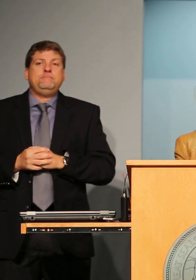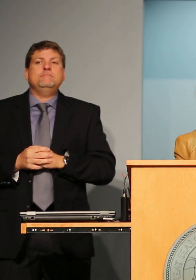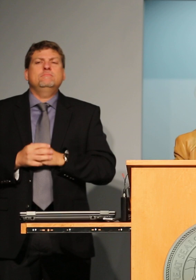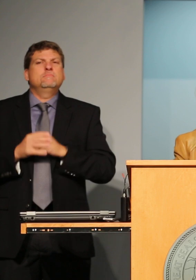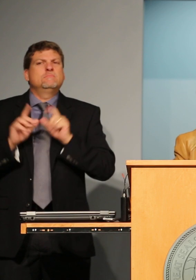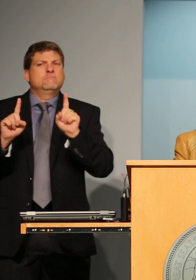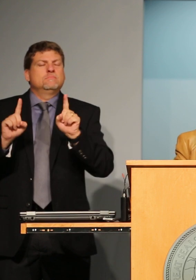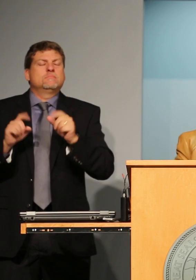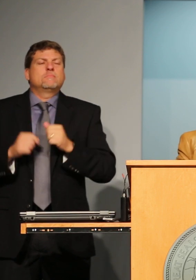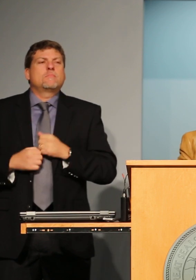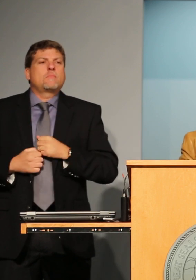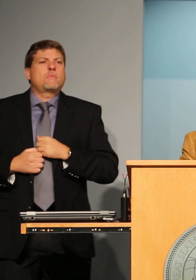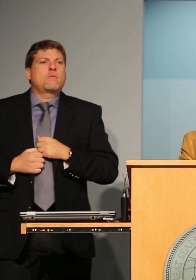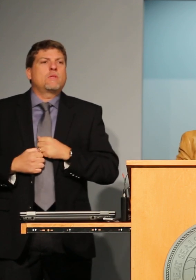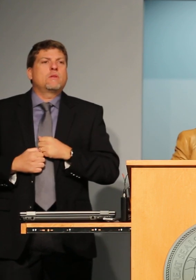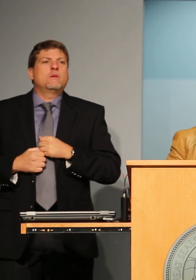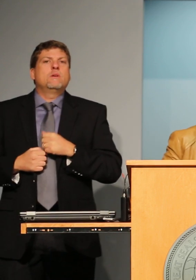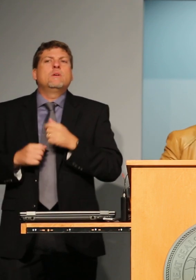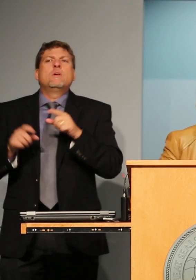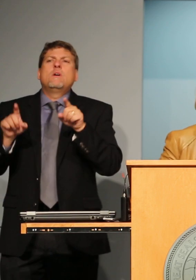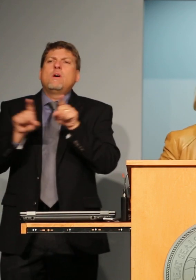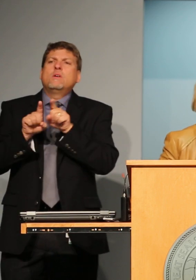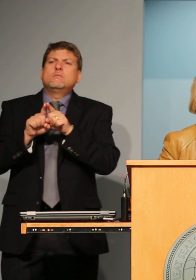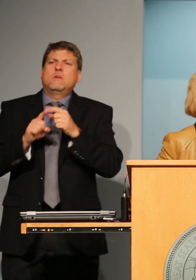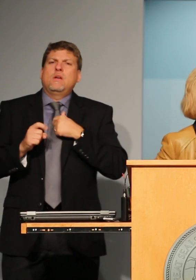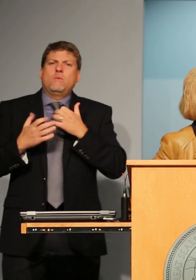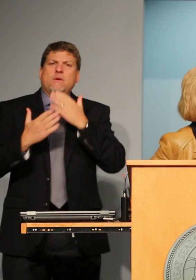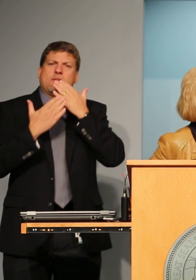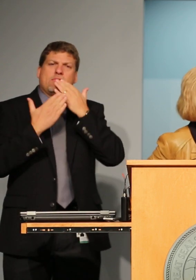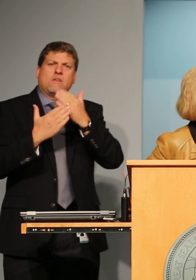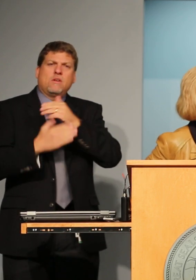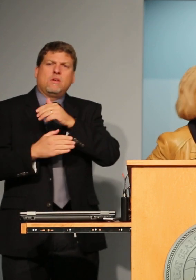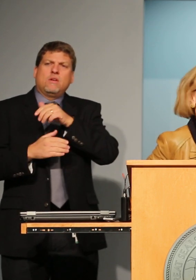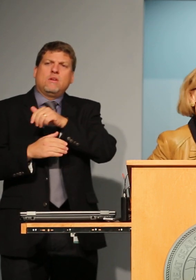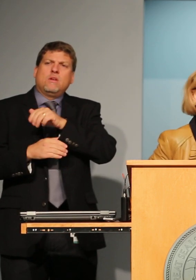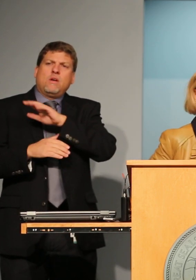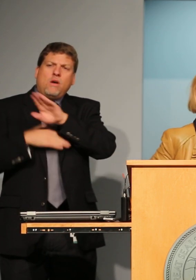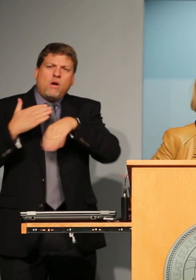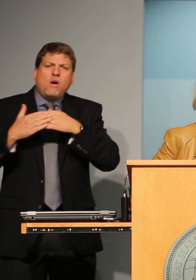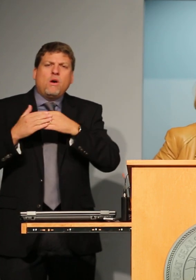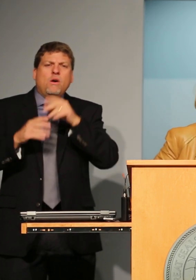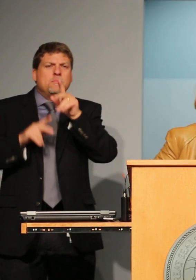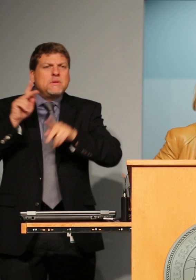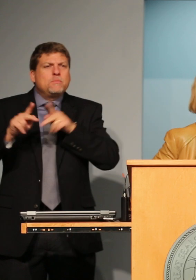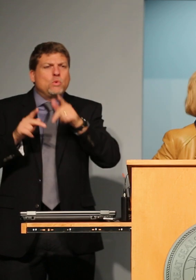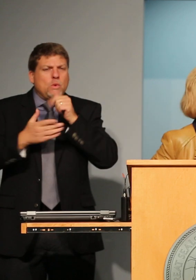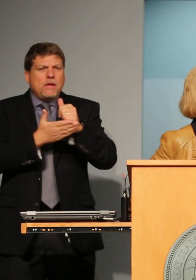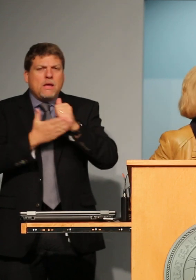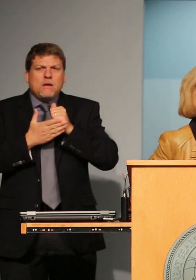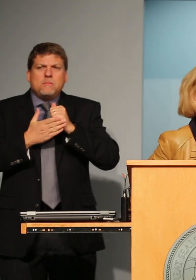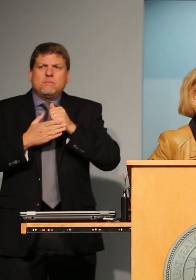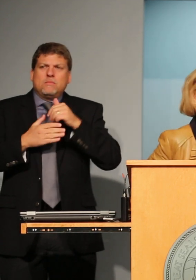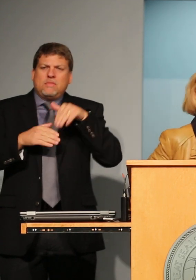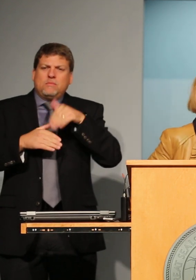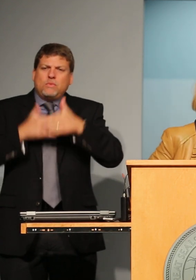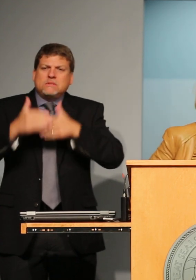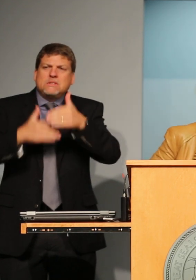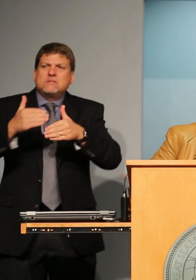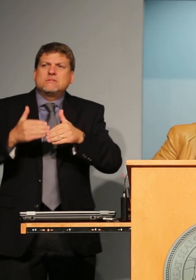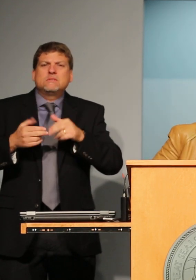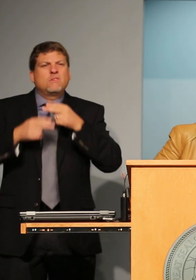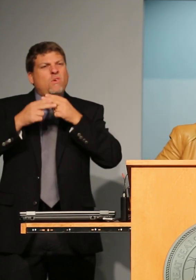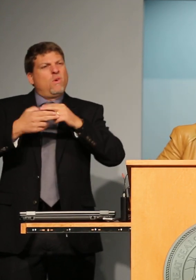I would also like to thank our partners and our partners at Duke University and our partners